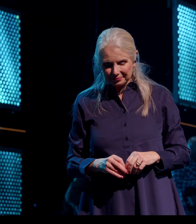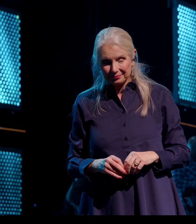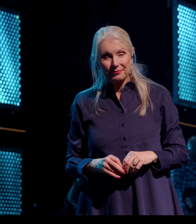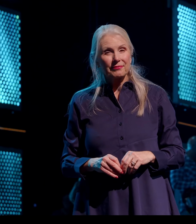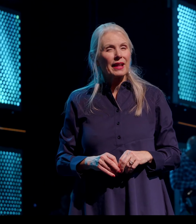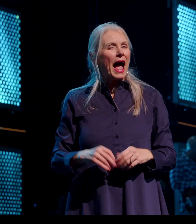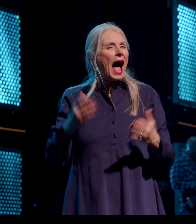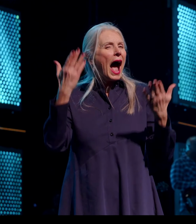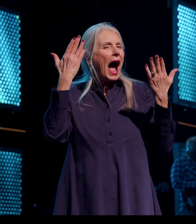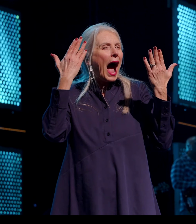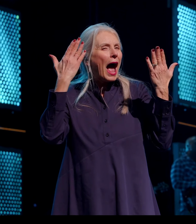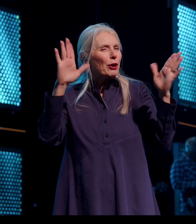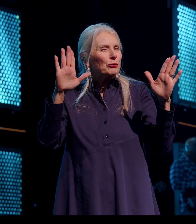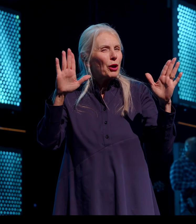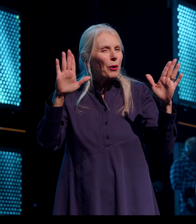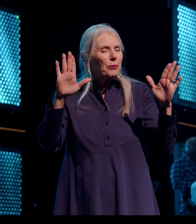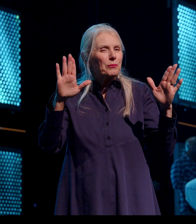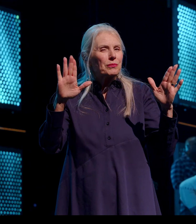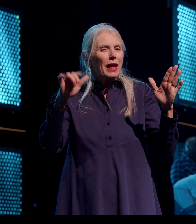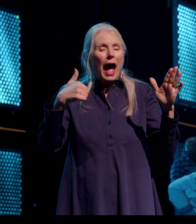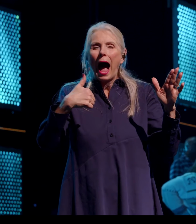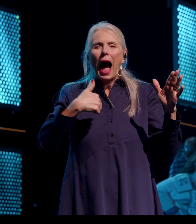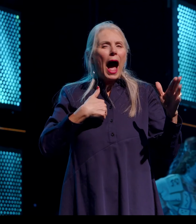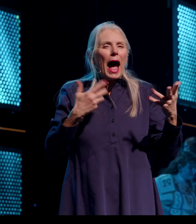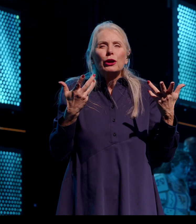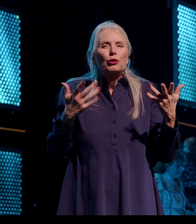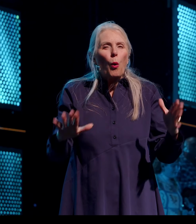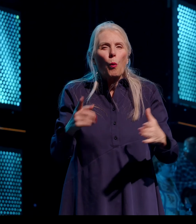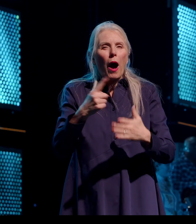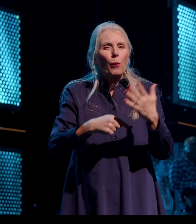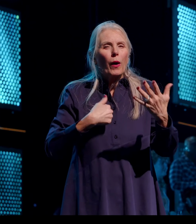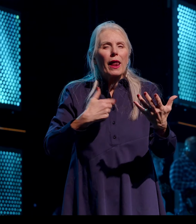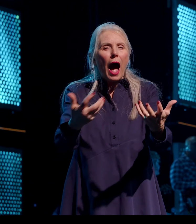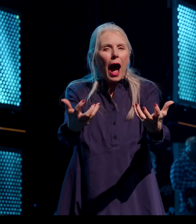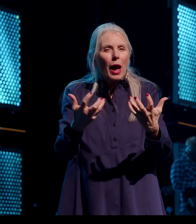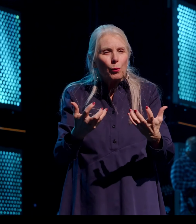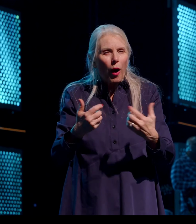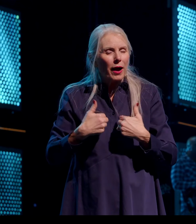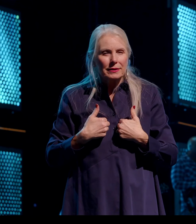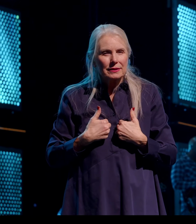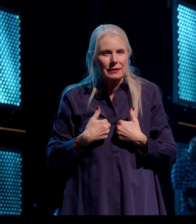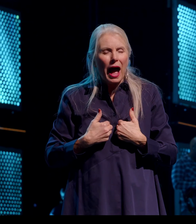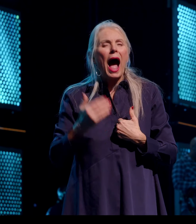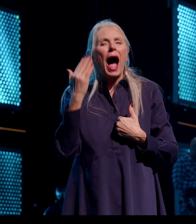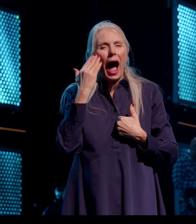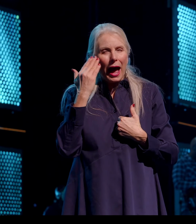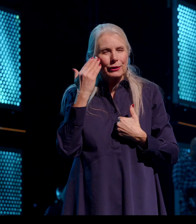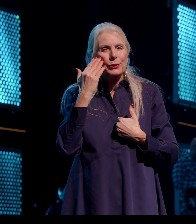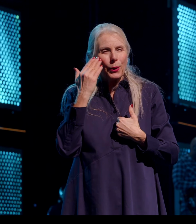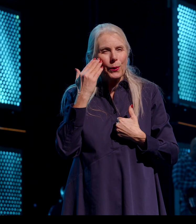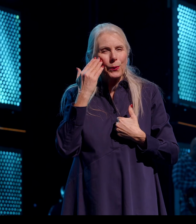I don't know about you. I don't want what I want in this life. I do.